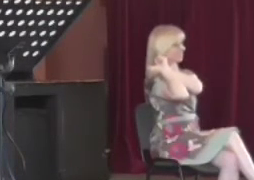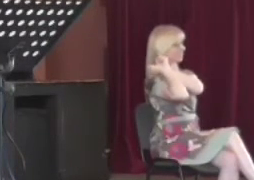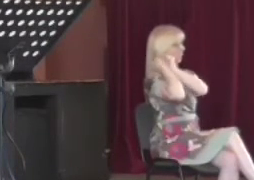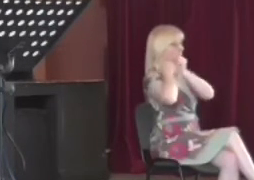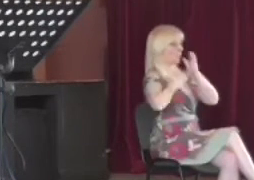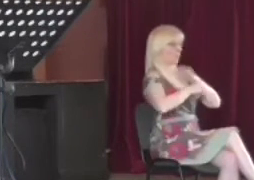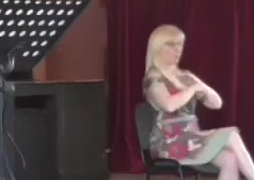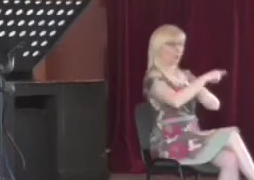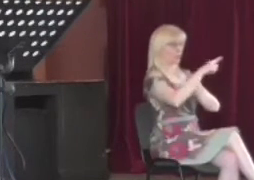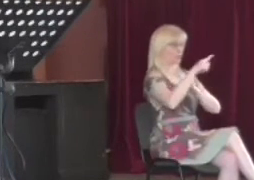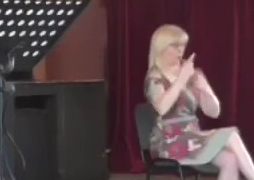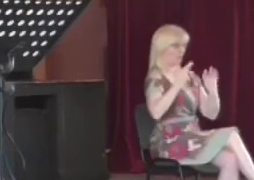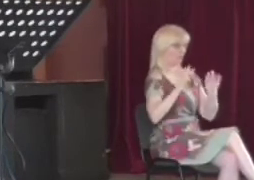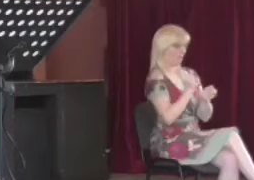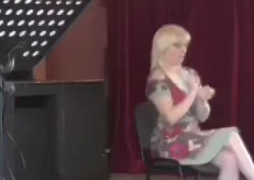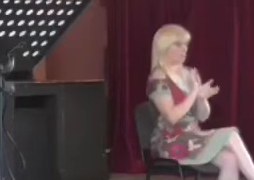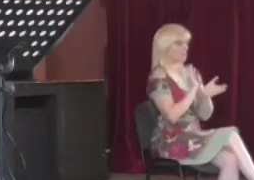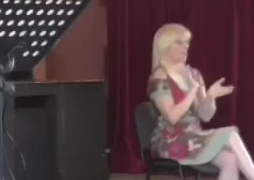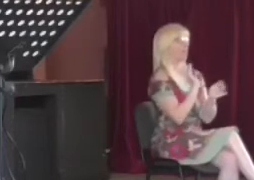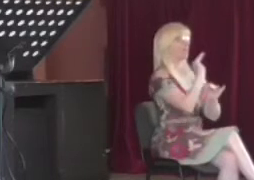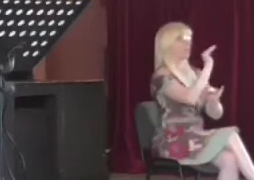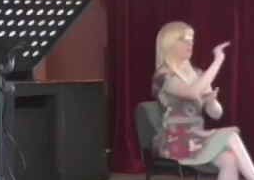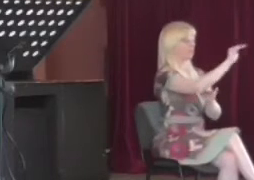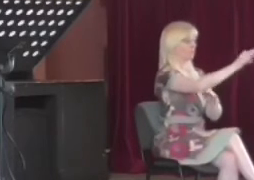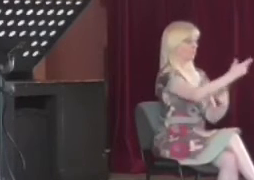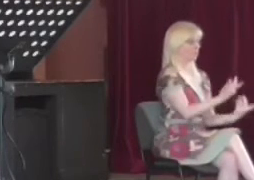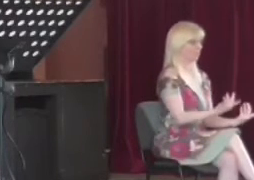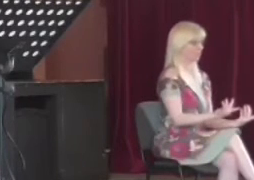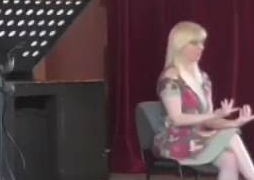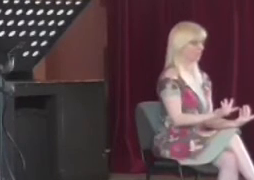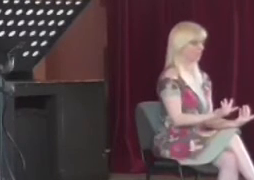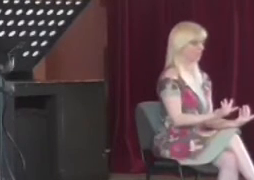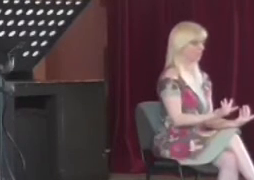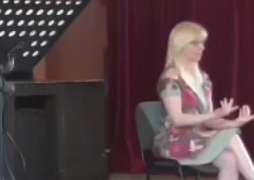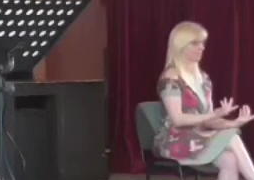But are you prepared to pay it all for him as he has for you?